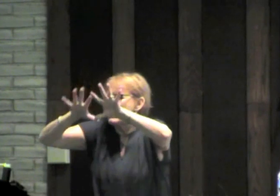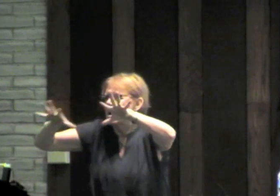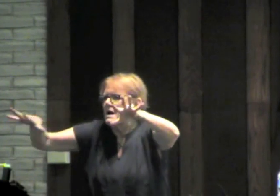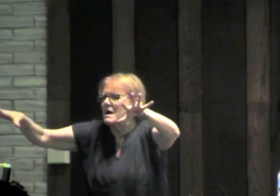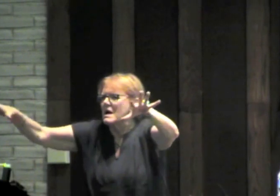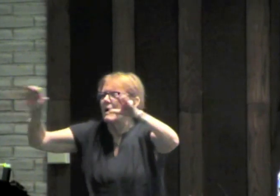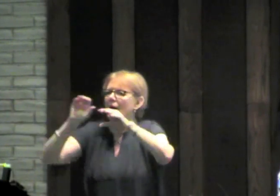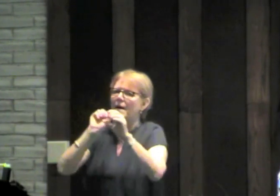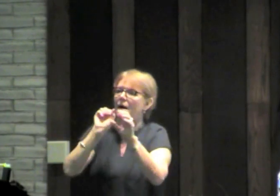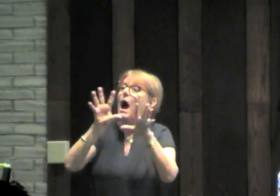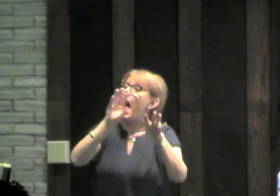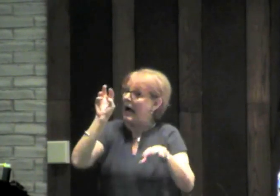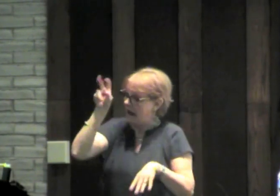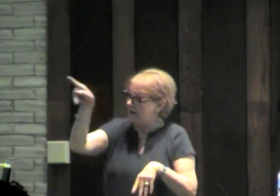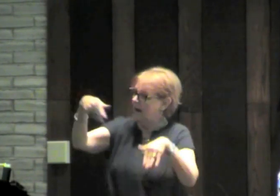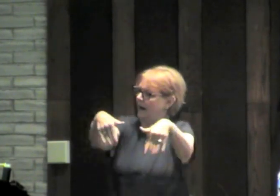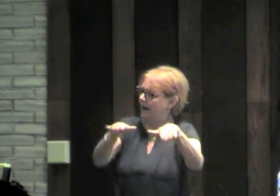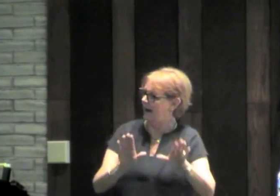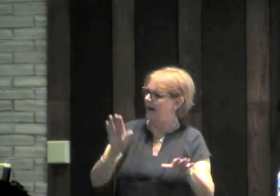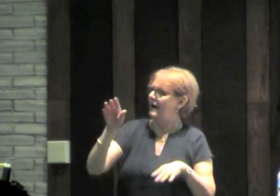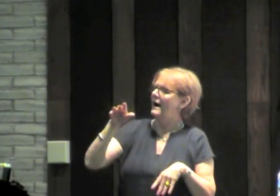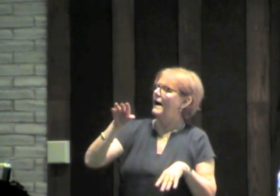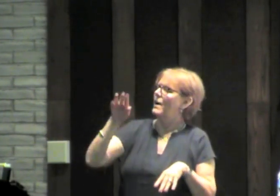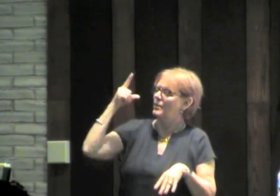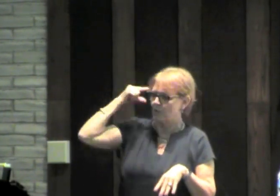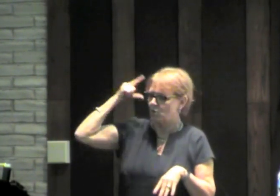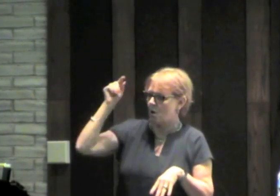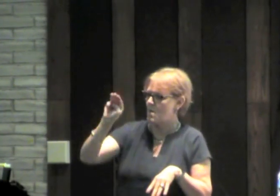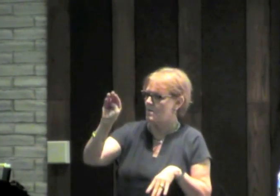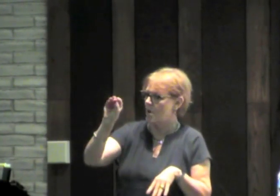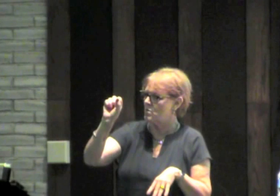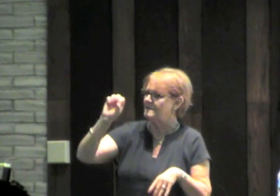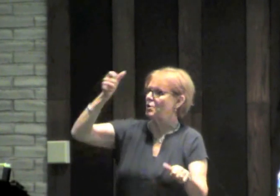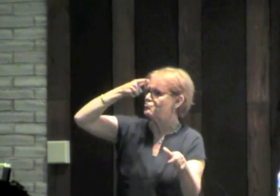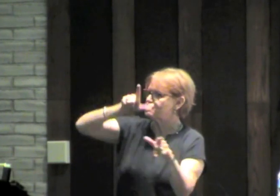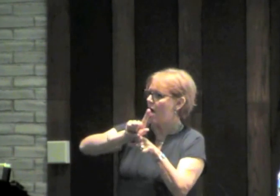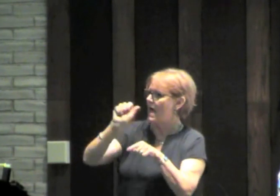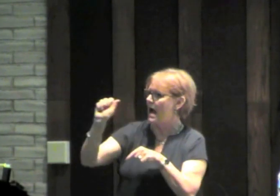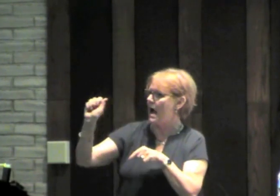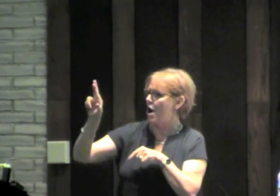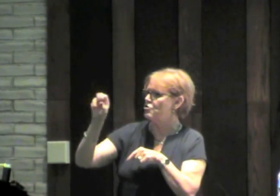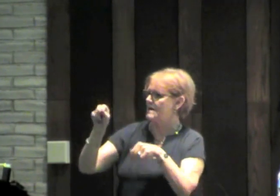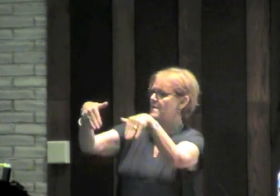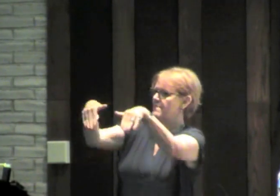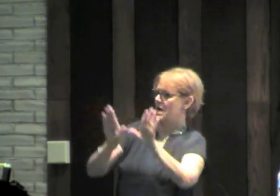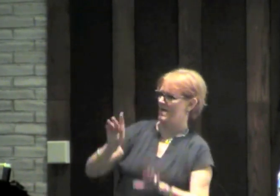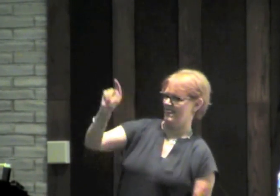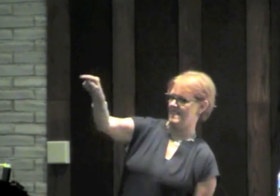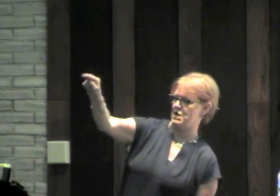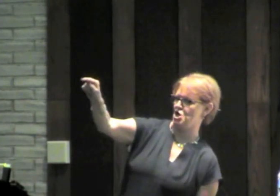Christ. And you can see lots of carvings in the stone. We could see tombs in the mosque. We can see where